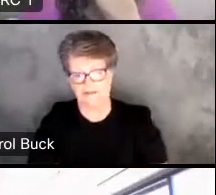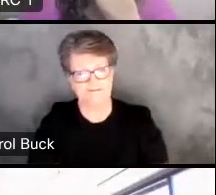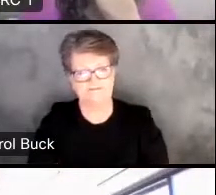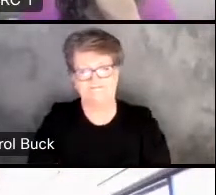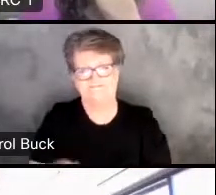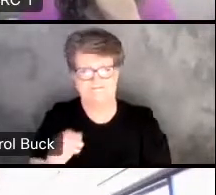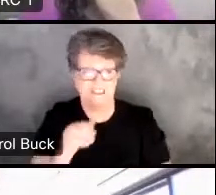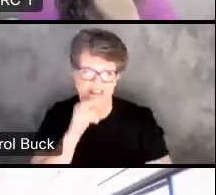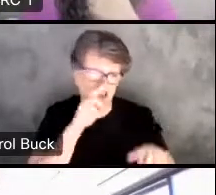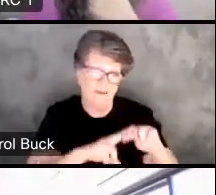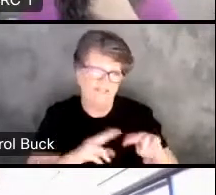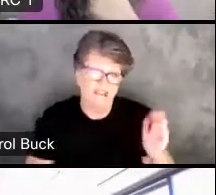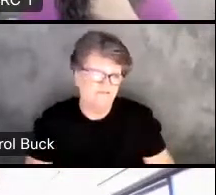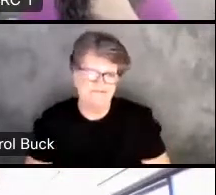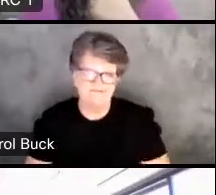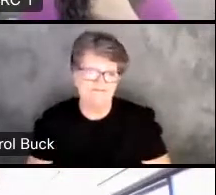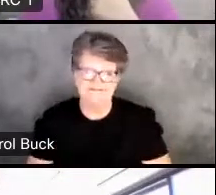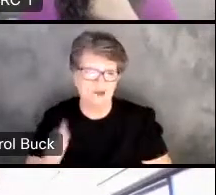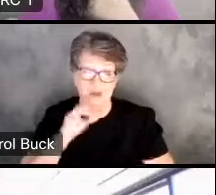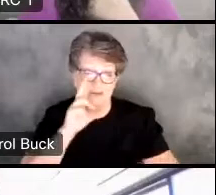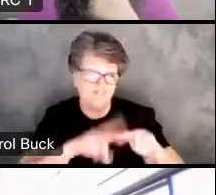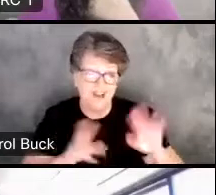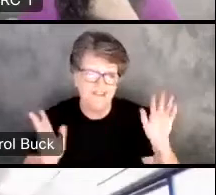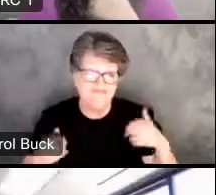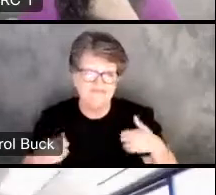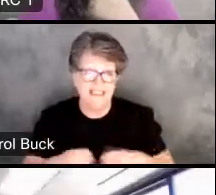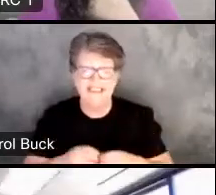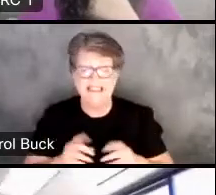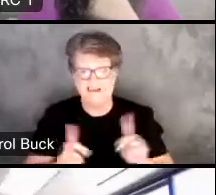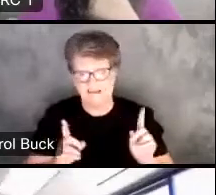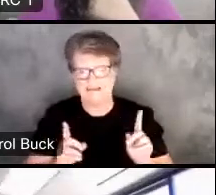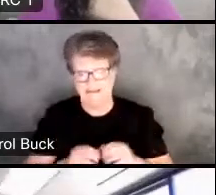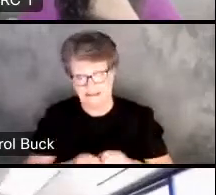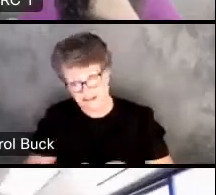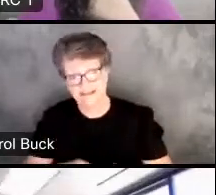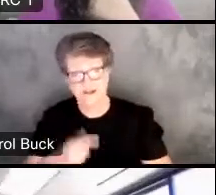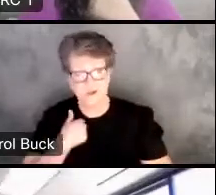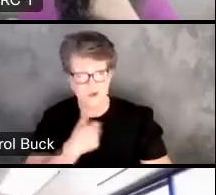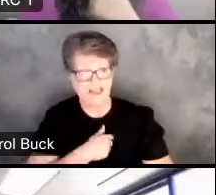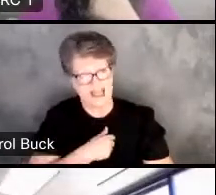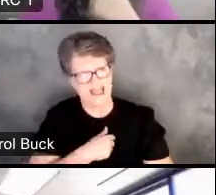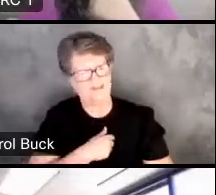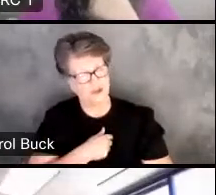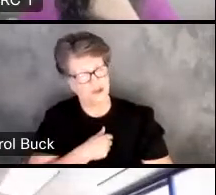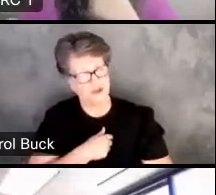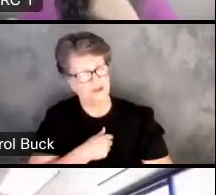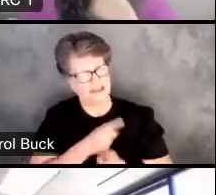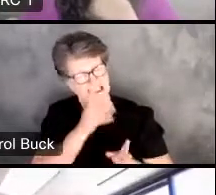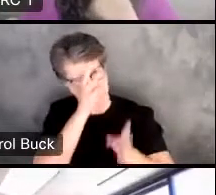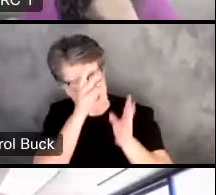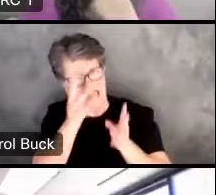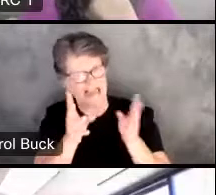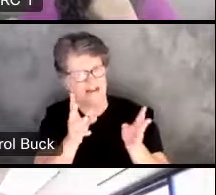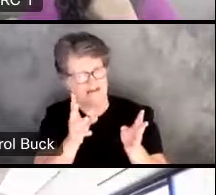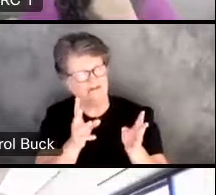be fun. I don't think it's going to be fun, but we have to be as realistic and creative as we can.